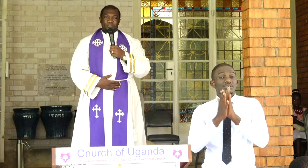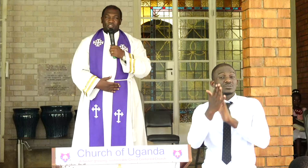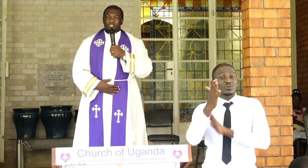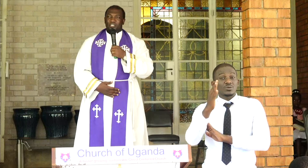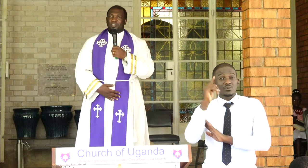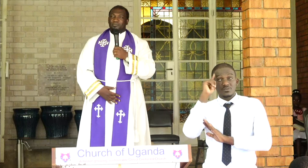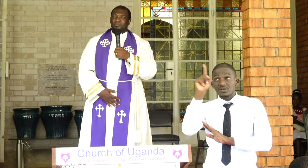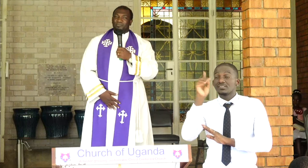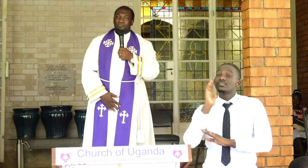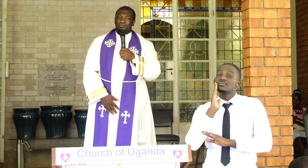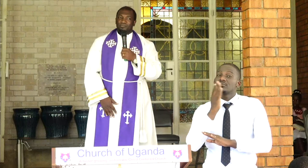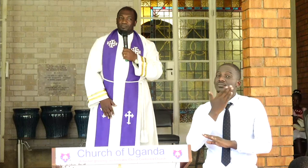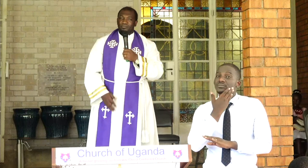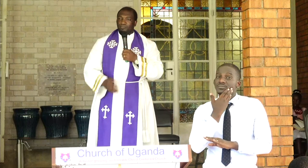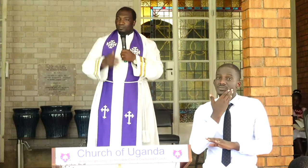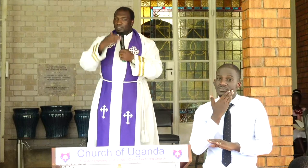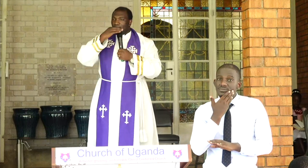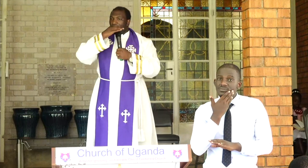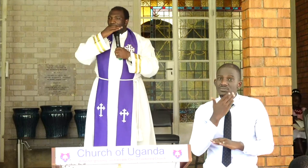his mercy.